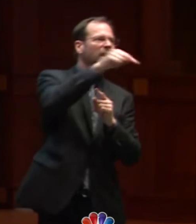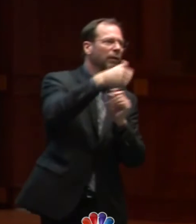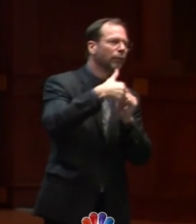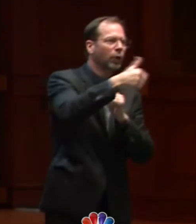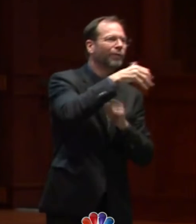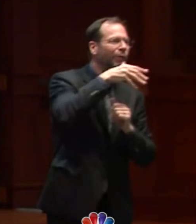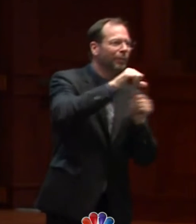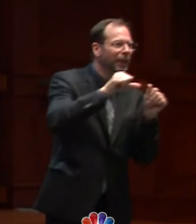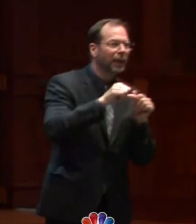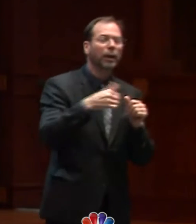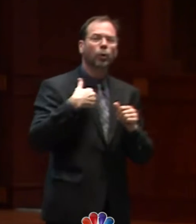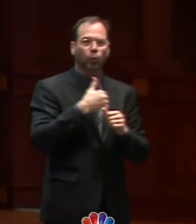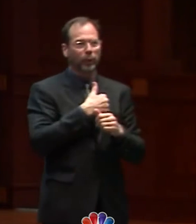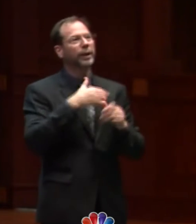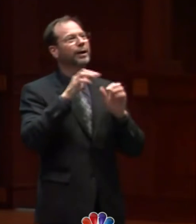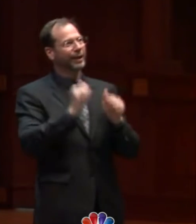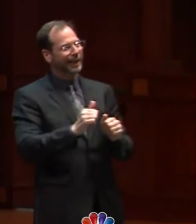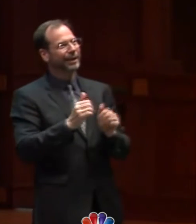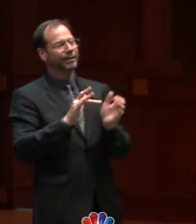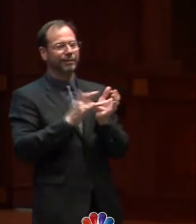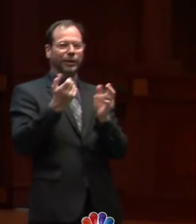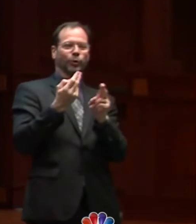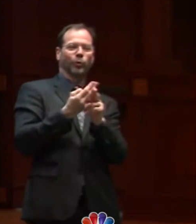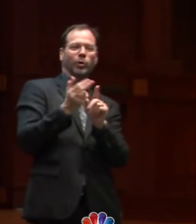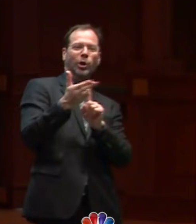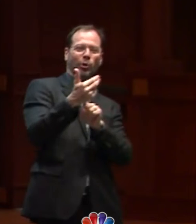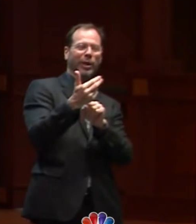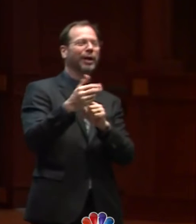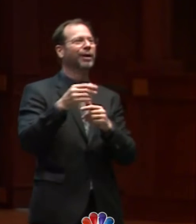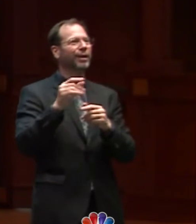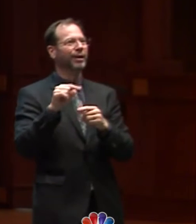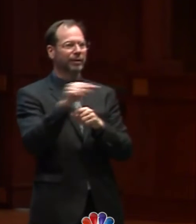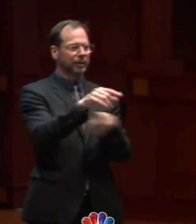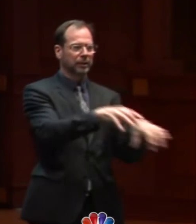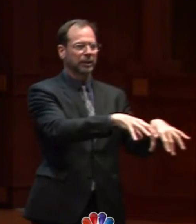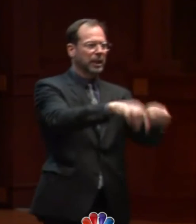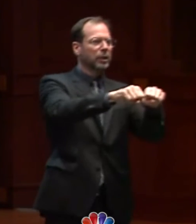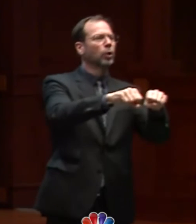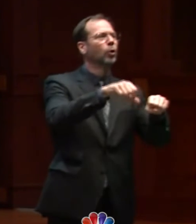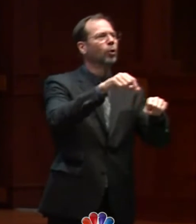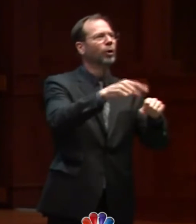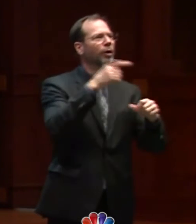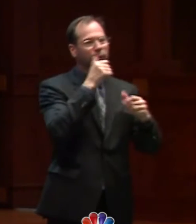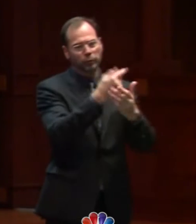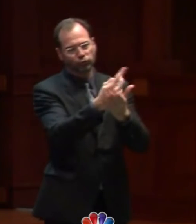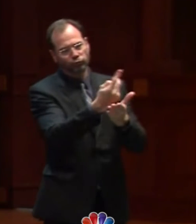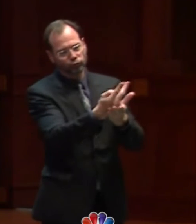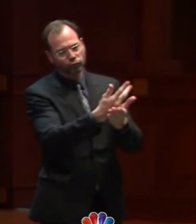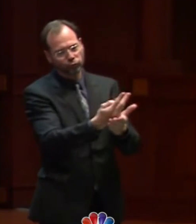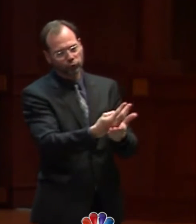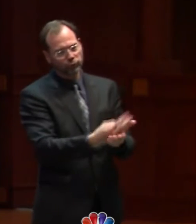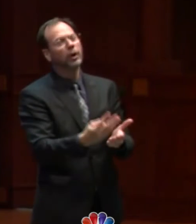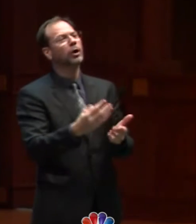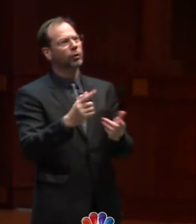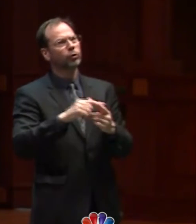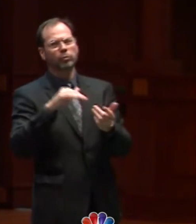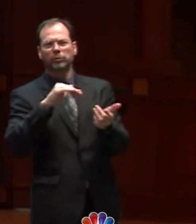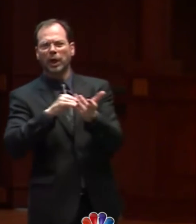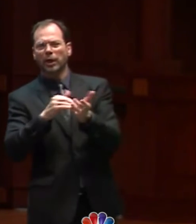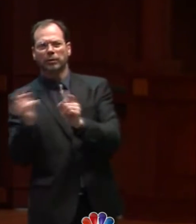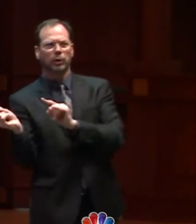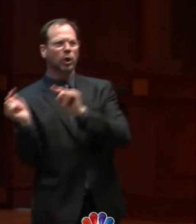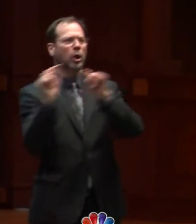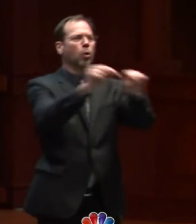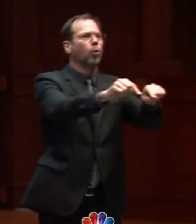have access to hotel and motel rooms in those other areas that we can occupy for weeks upon time to accommodate those doctors and